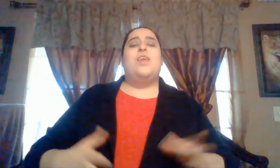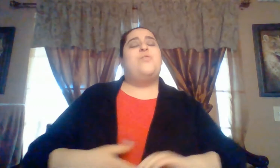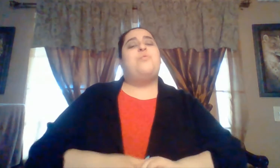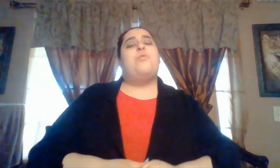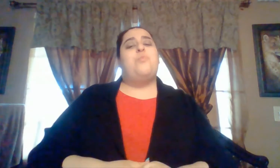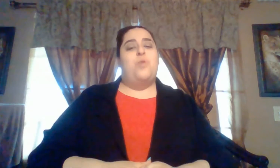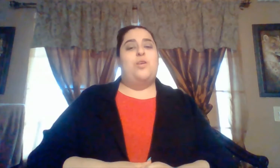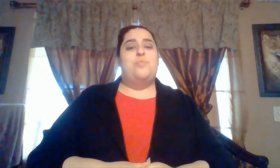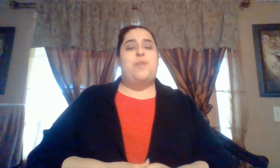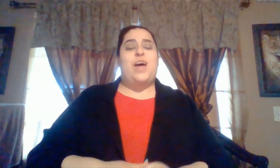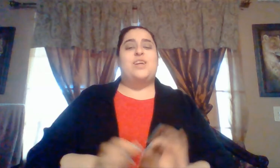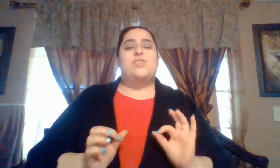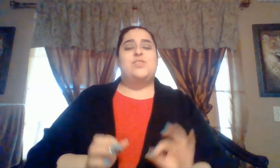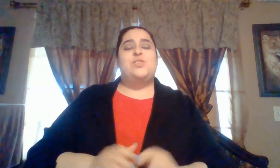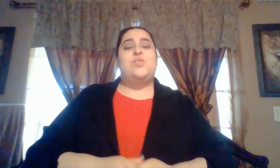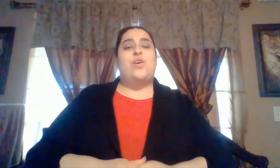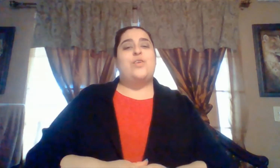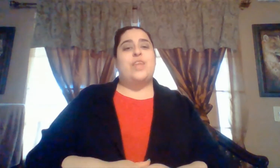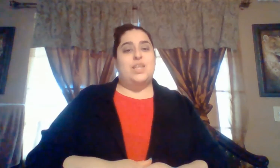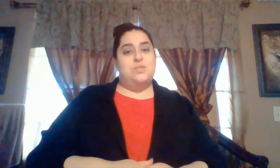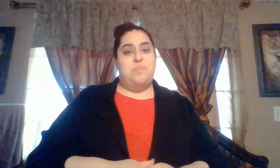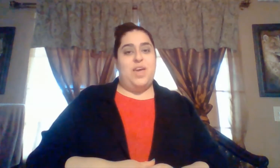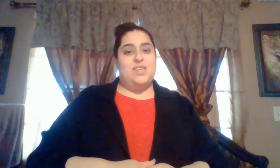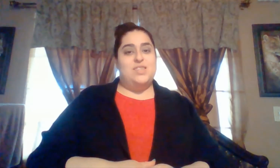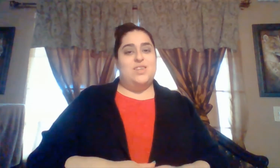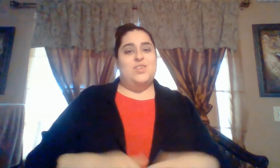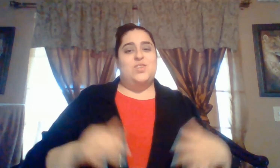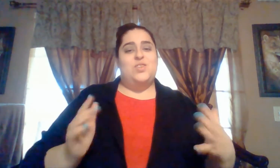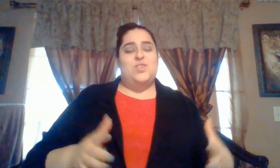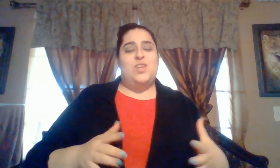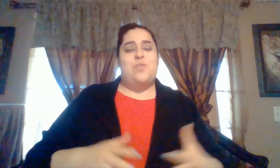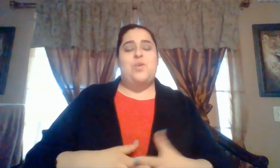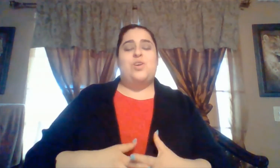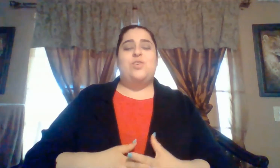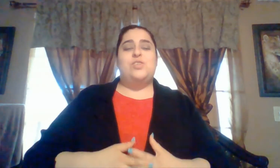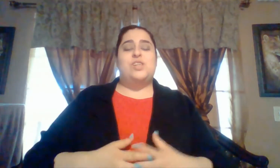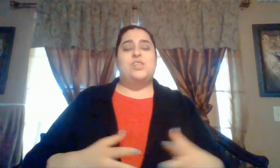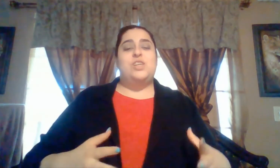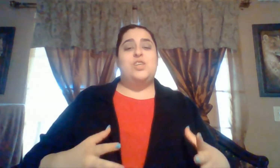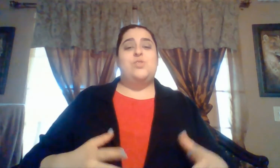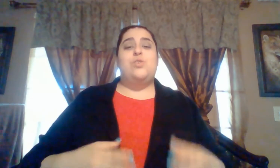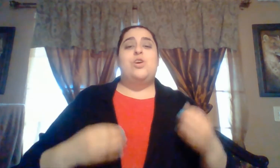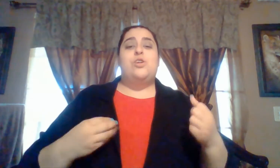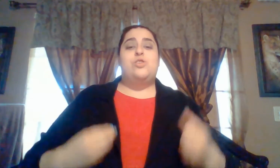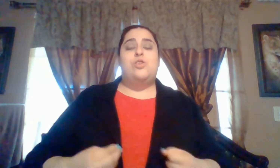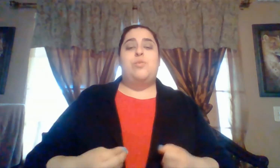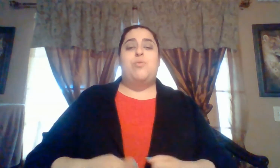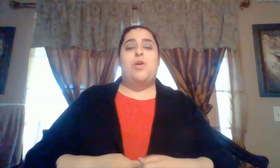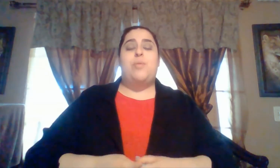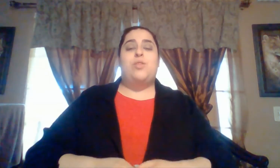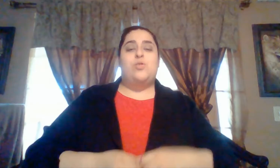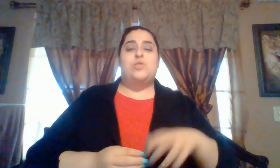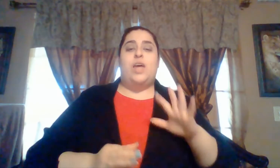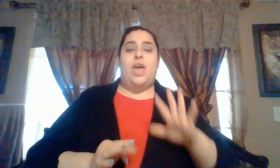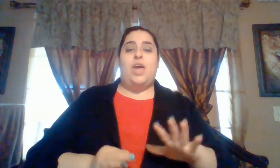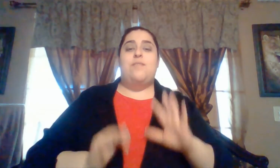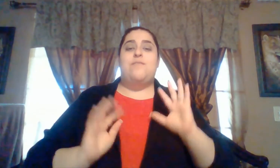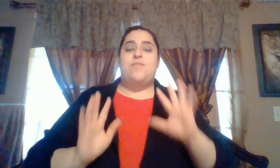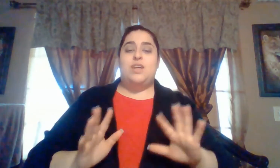Hello everyone, welcome back to Earth and Space. Today we are going to continue to learn more about those